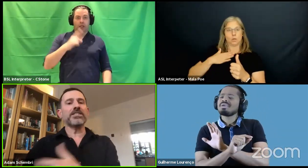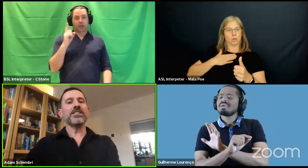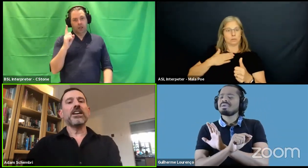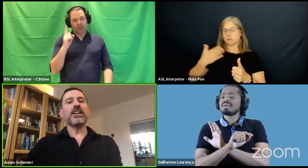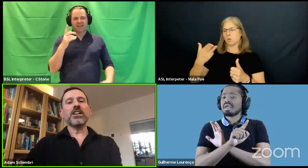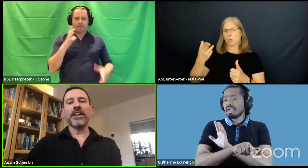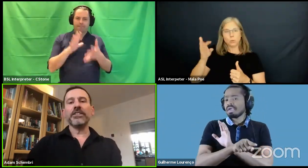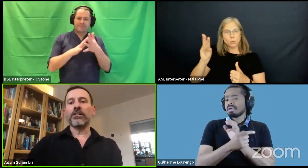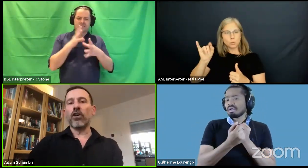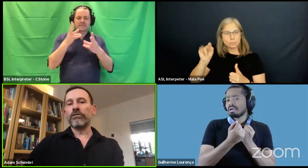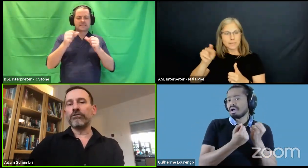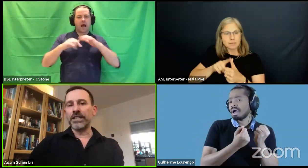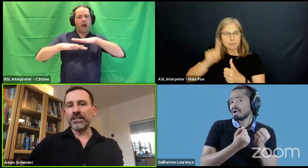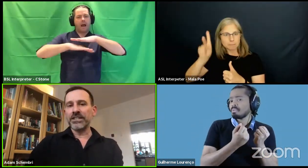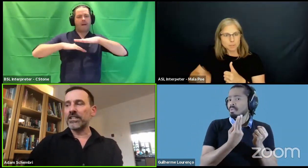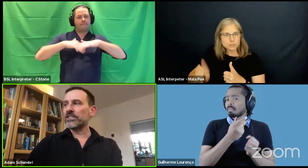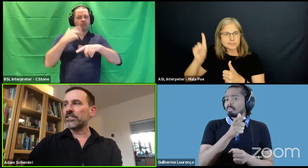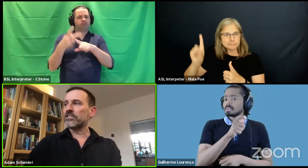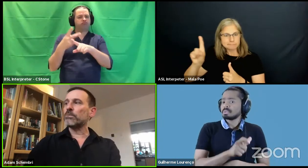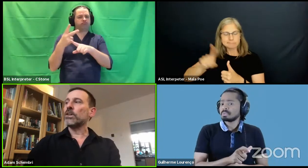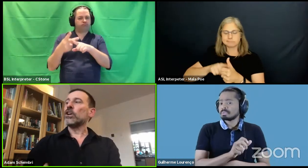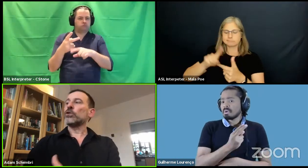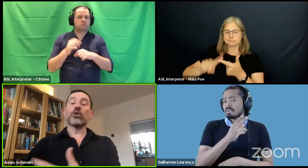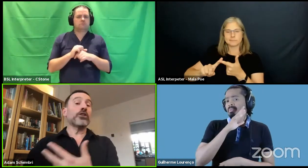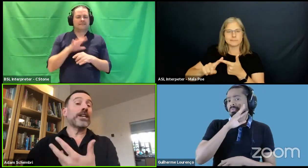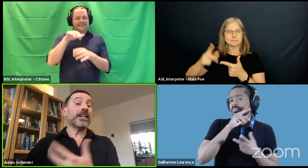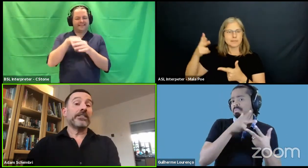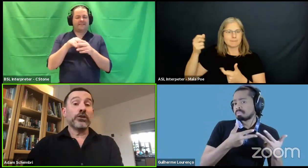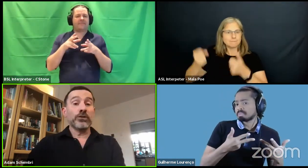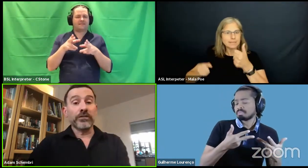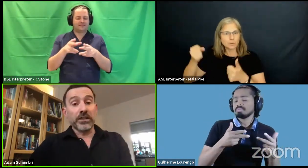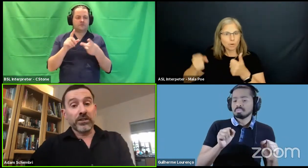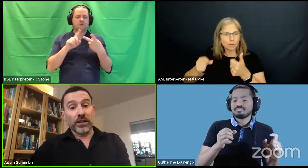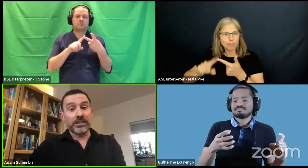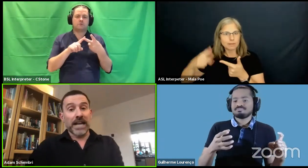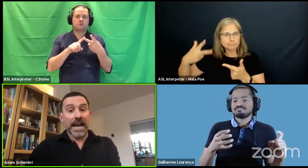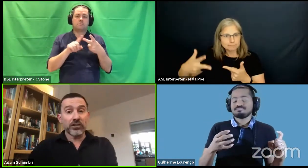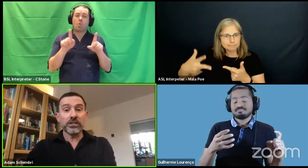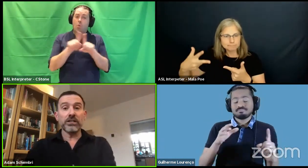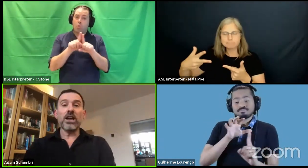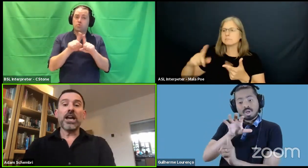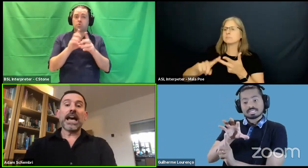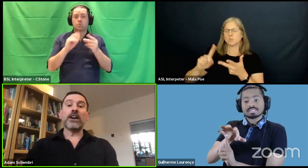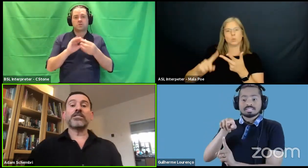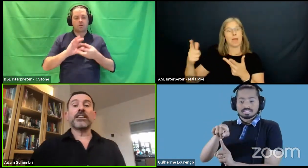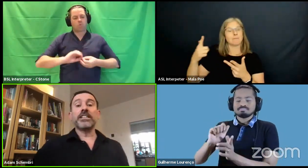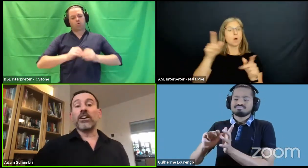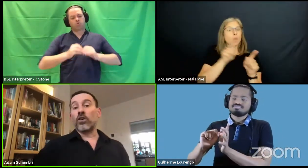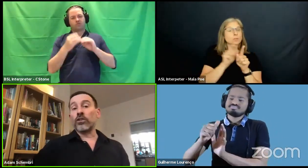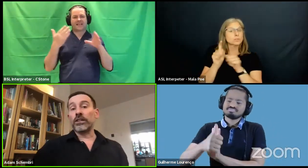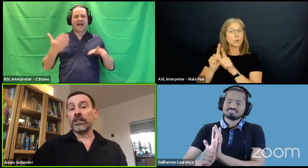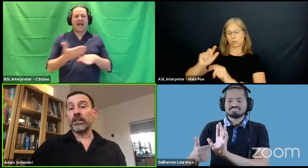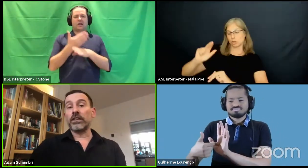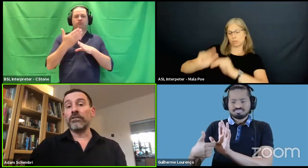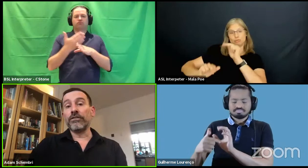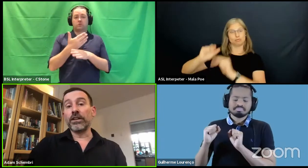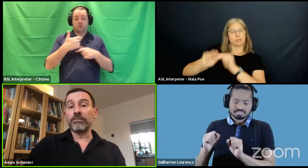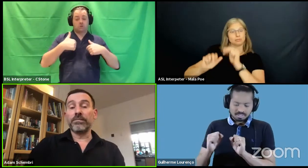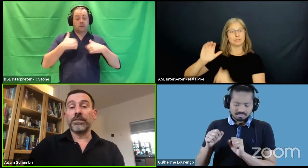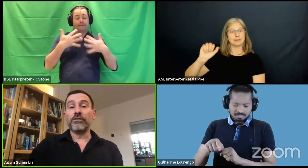get this kind of redundancy in the system. You also get the use of constructed action. Our study